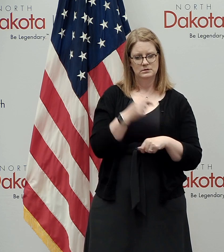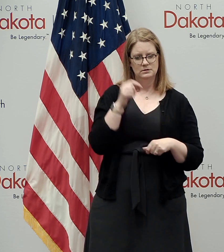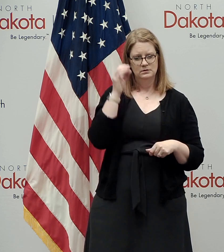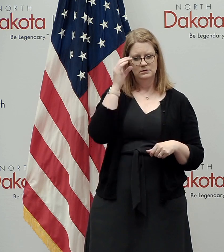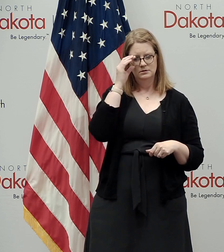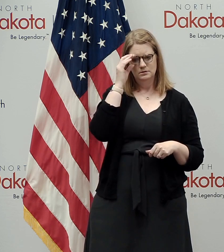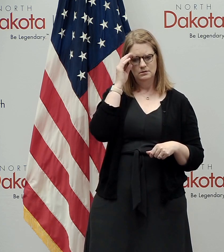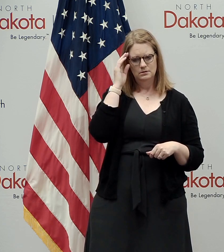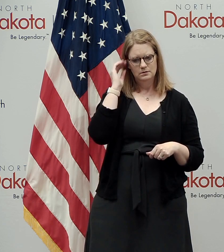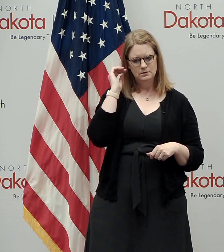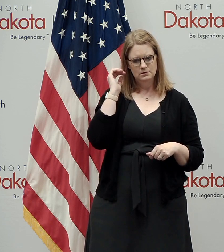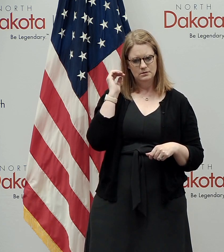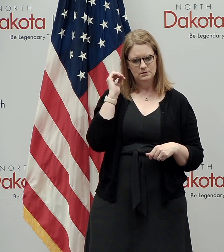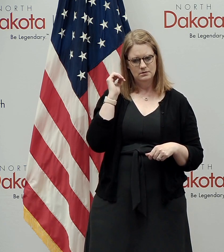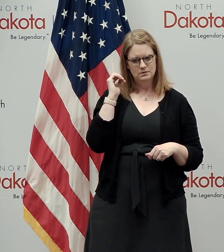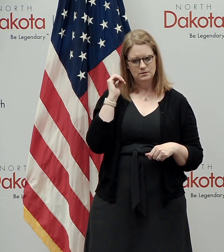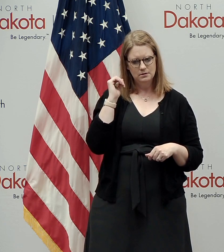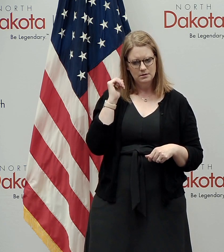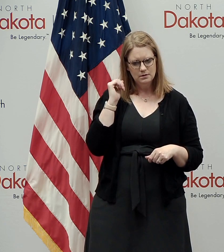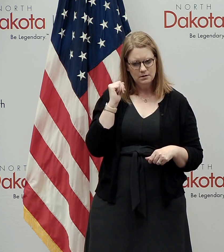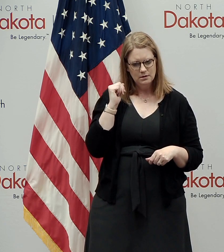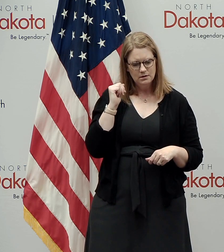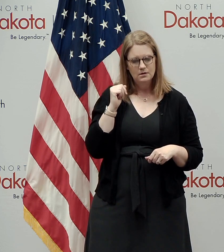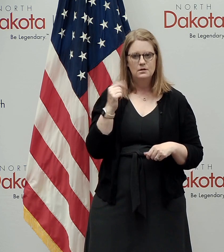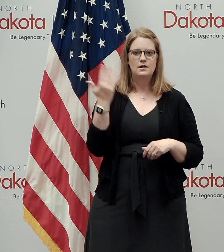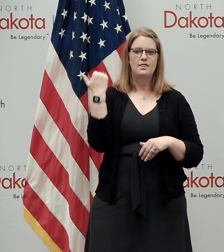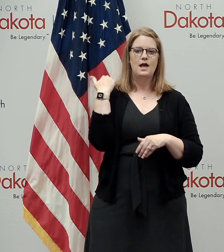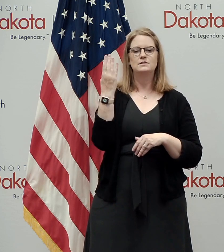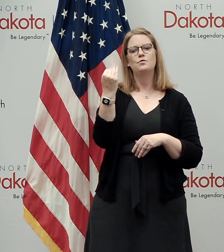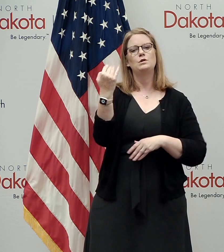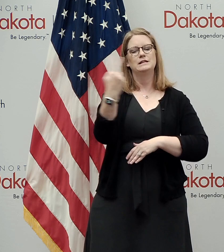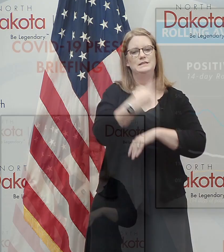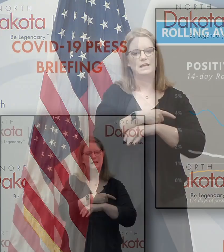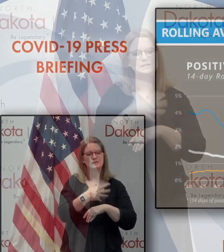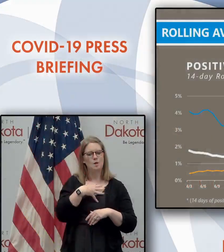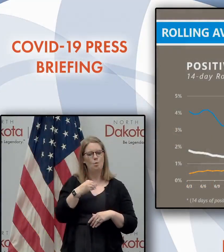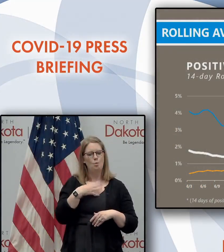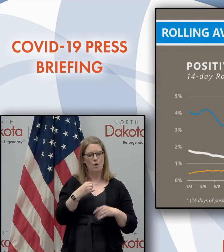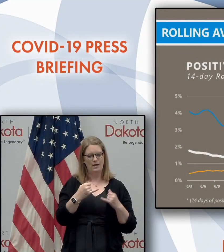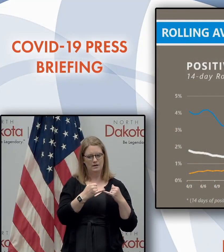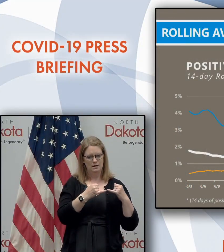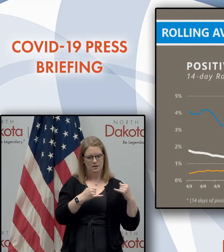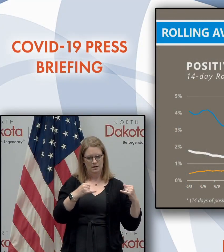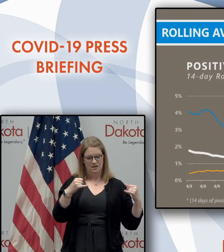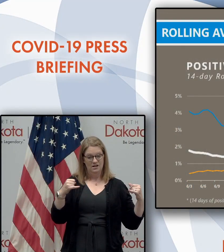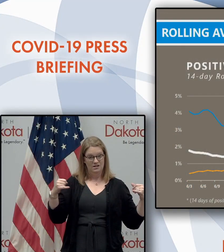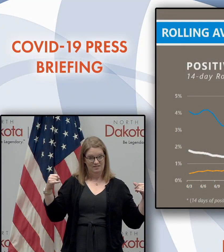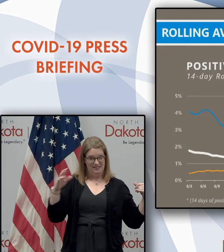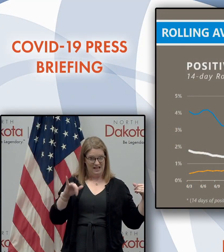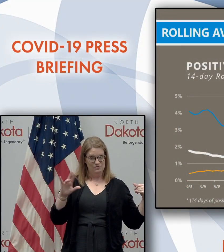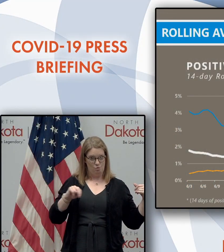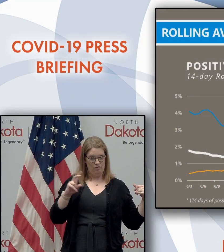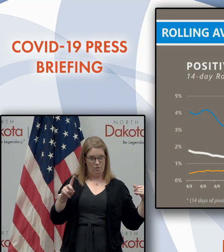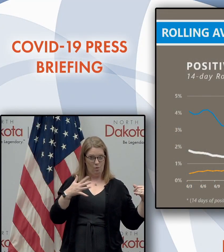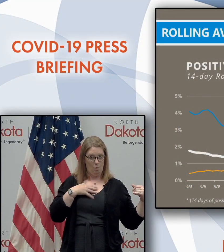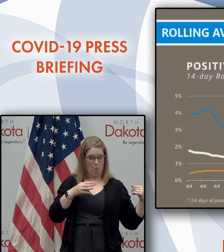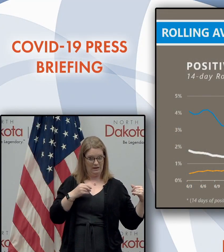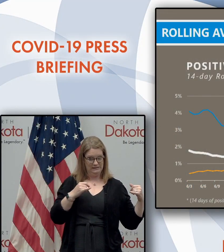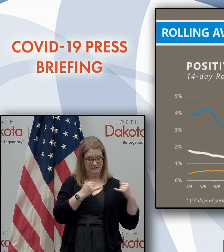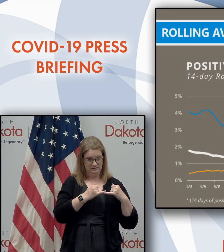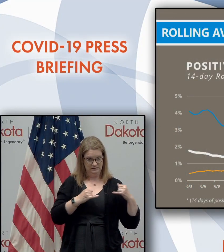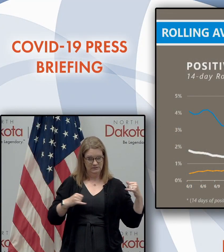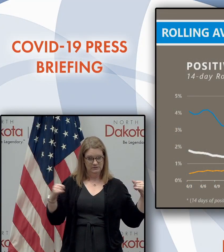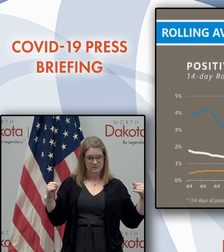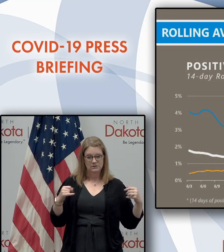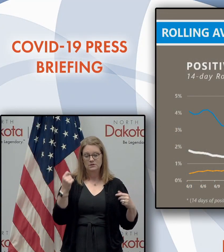this. We are seeing, again, on the white line here, this is North Dakota. The Cass County, which was